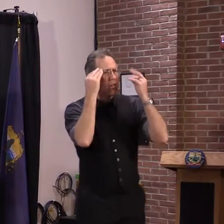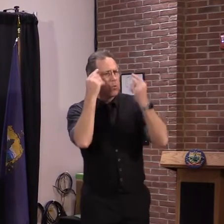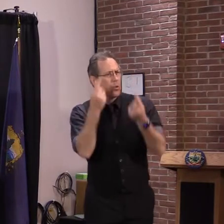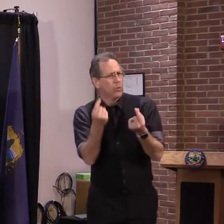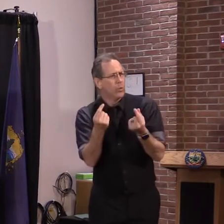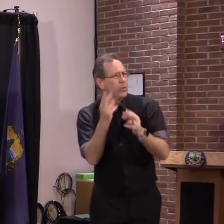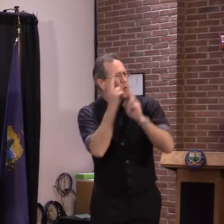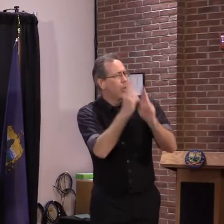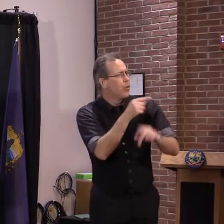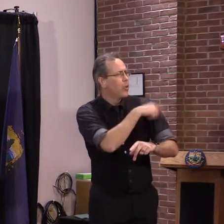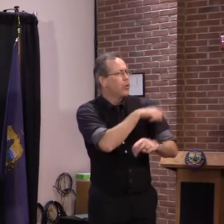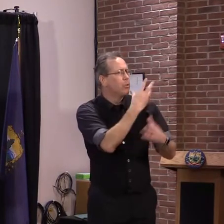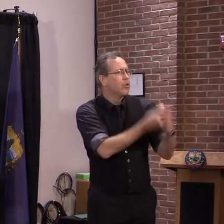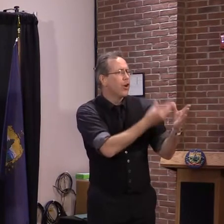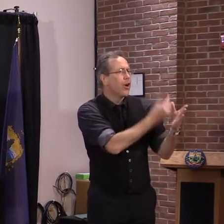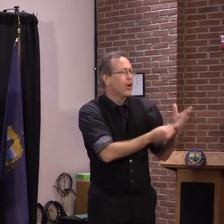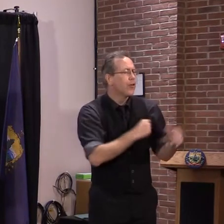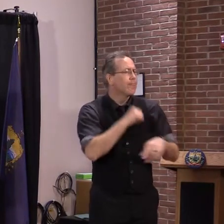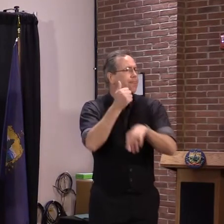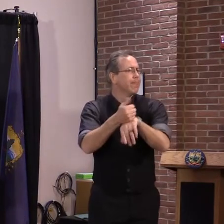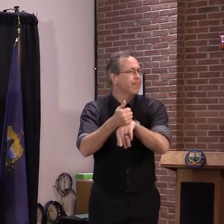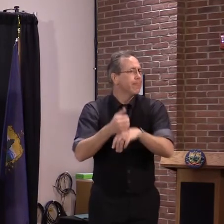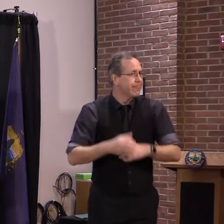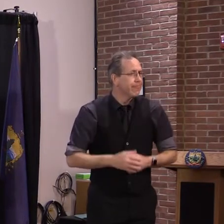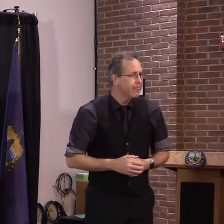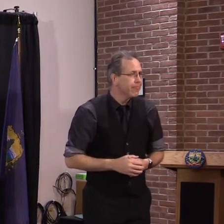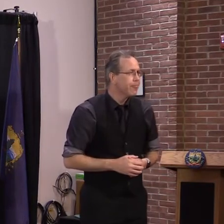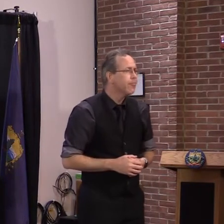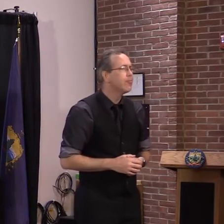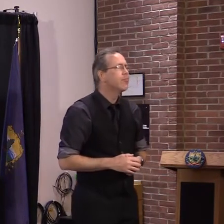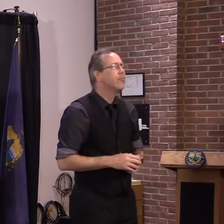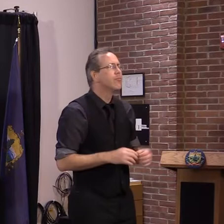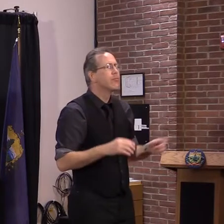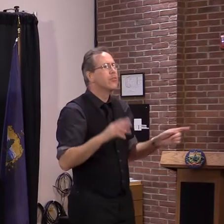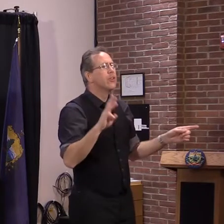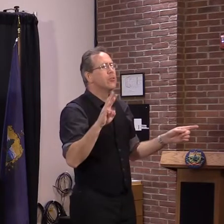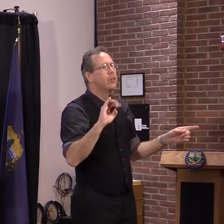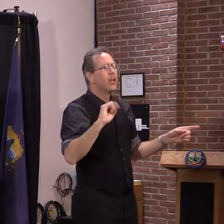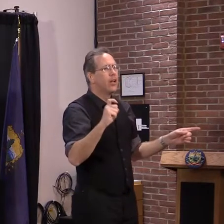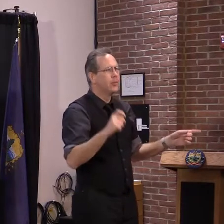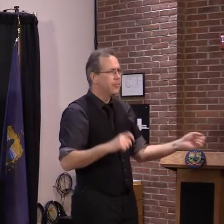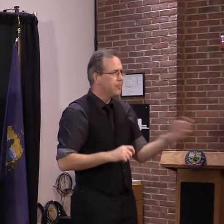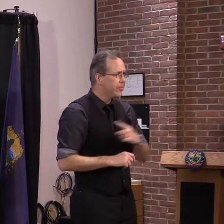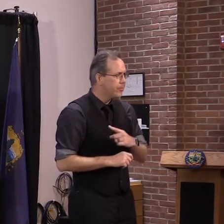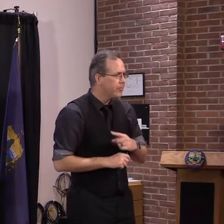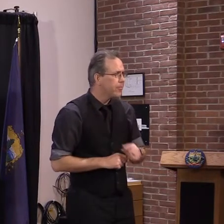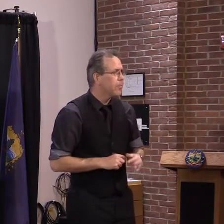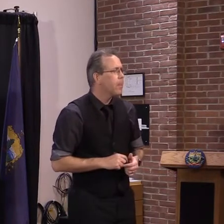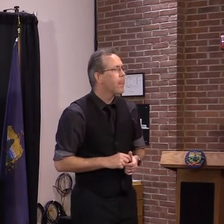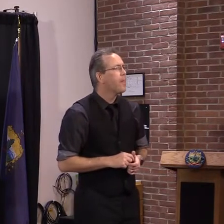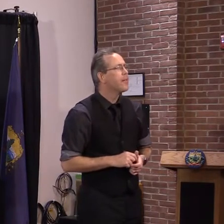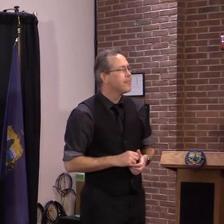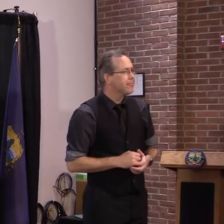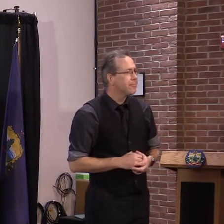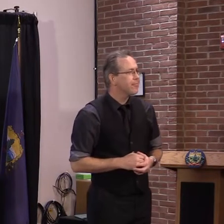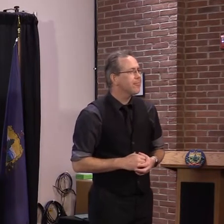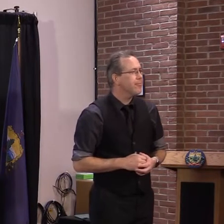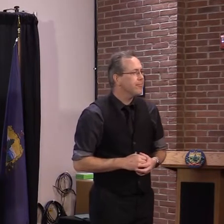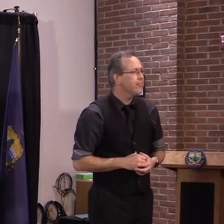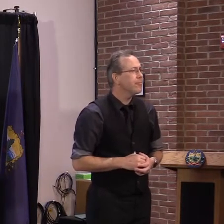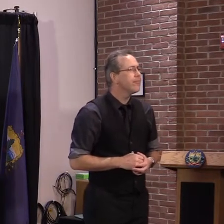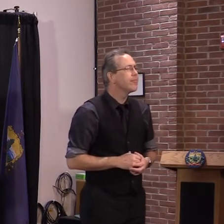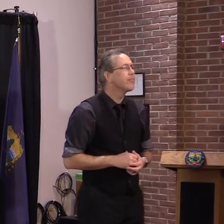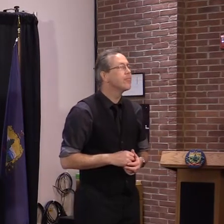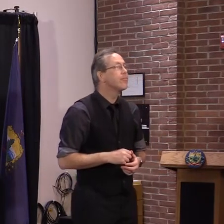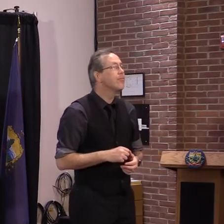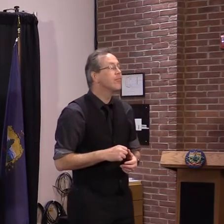Governor, what do you make of the proposal that passed through the Senate, the charter change, Brattleboro, letting 16 and 17-year-olds